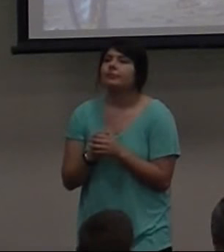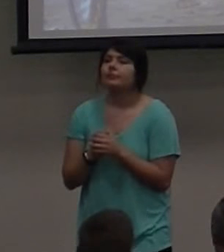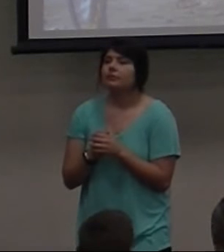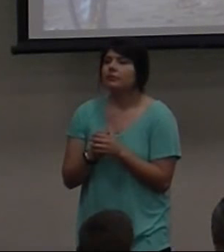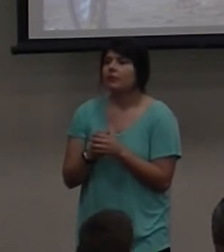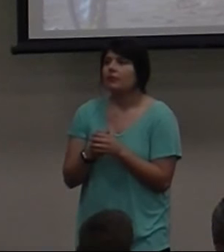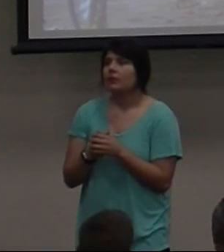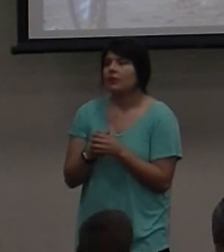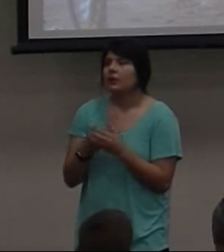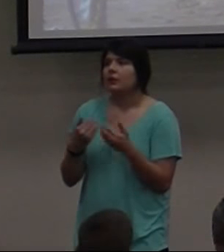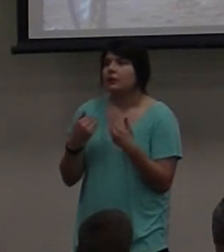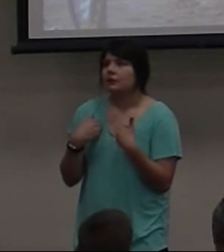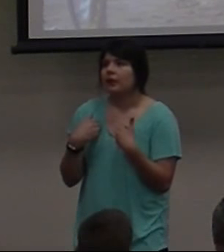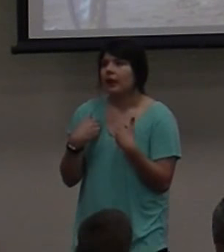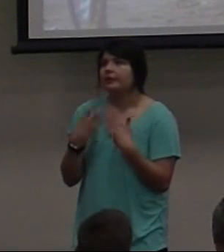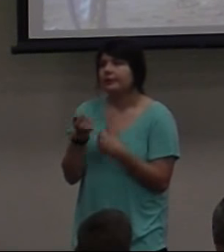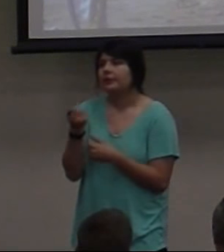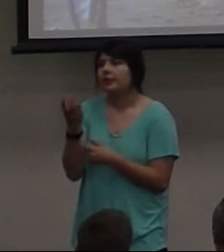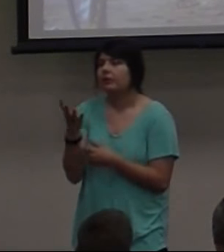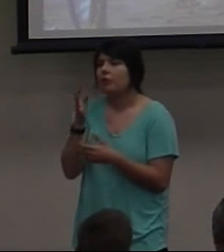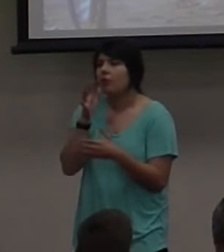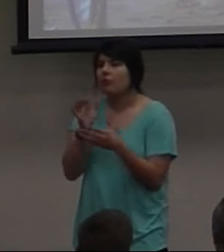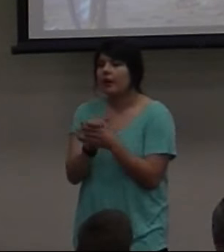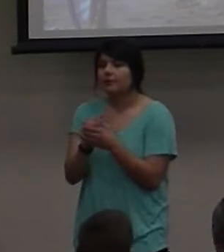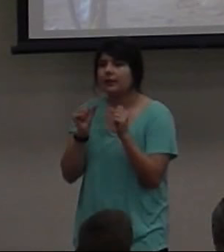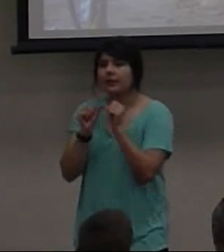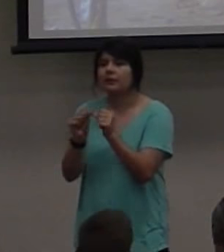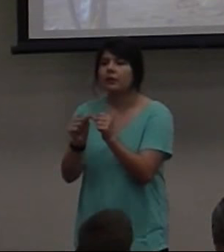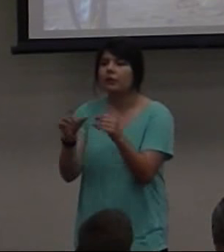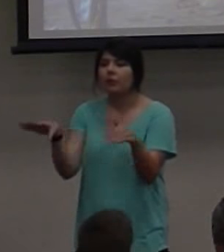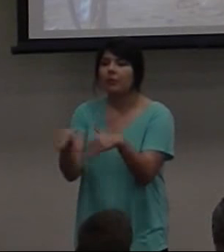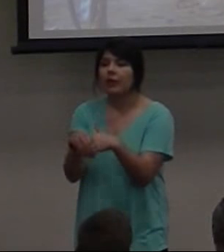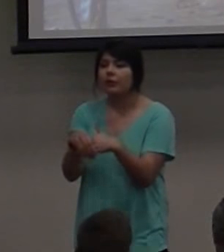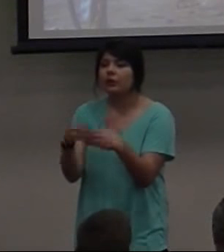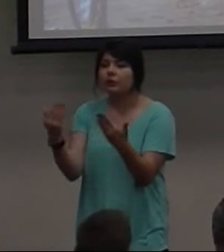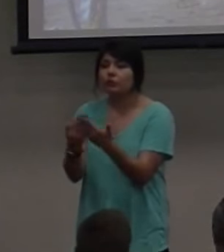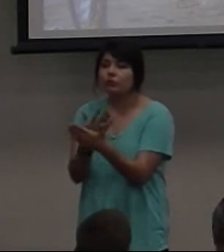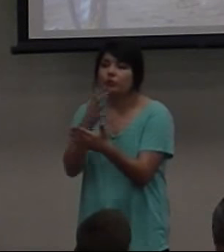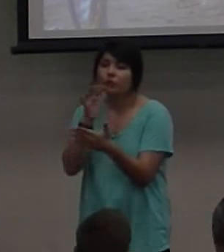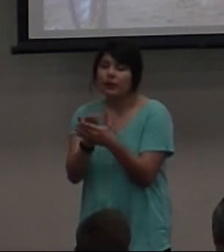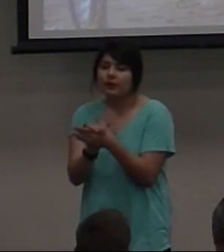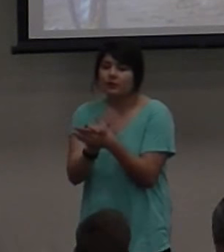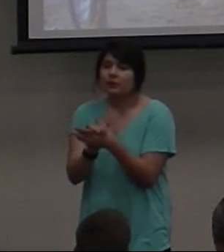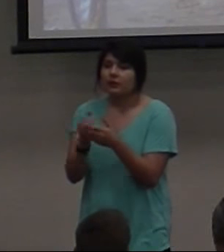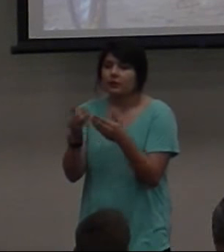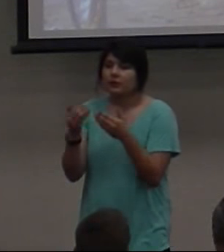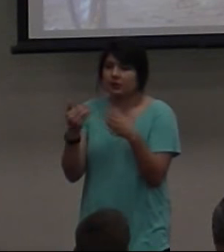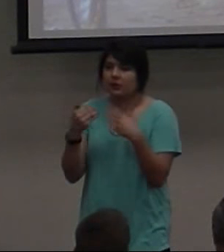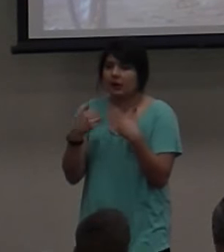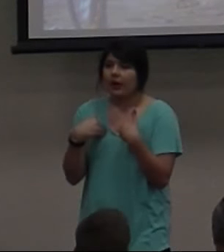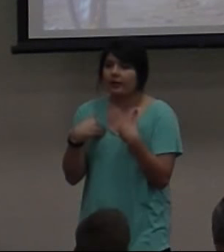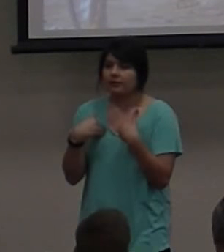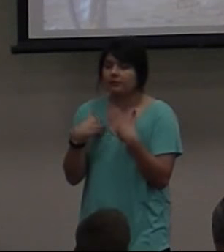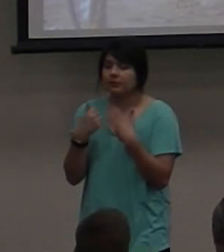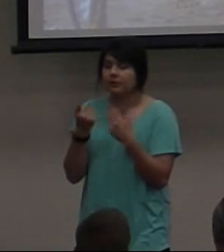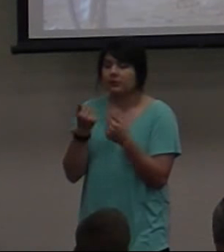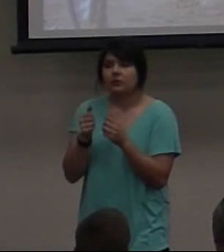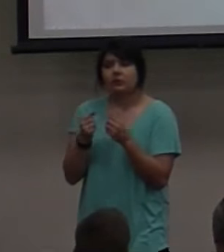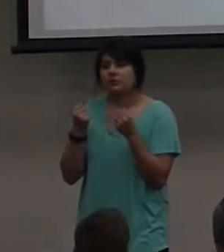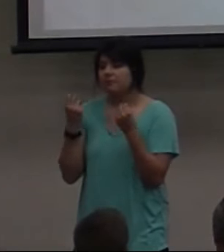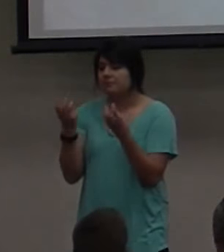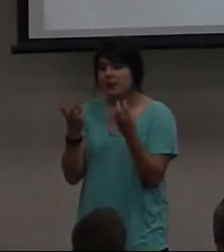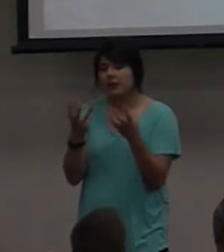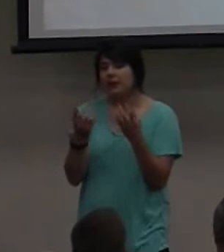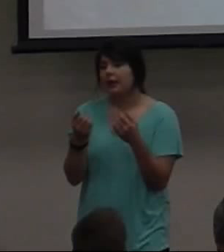several wives and just continued to marry wives. He was polygamous and pagan. Okay, so